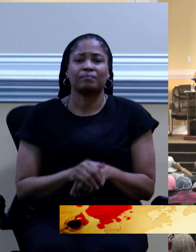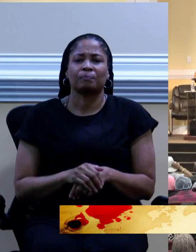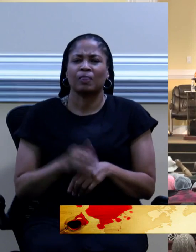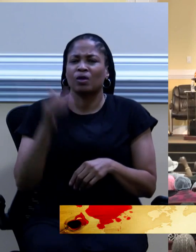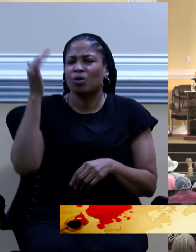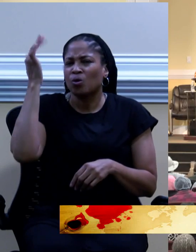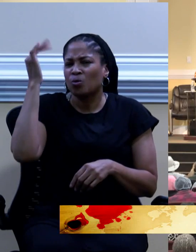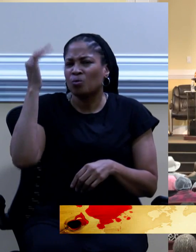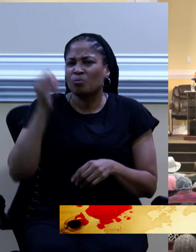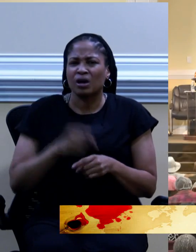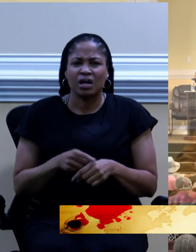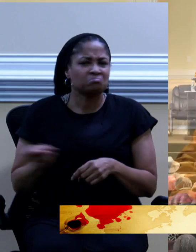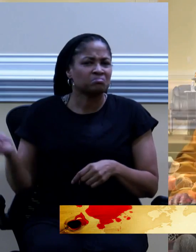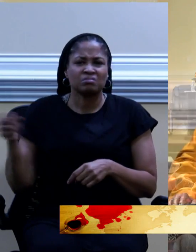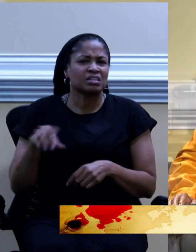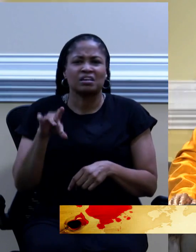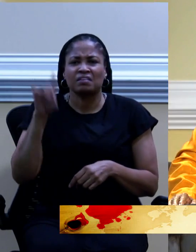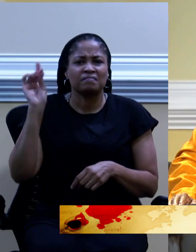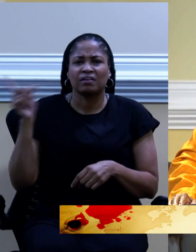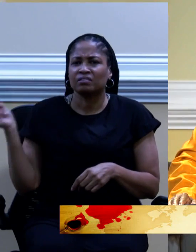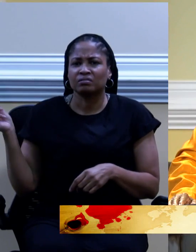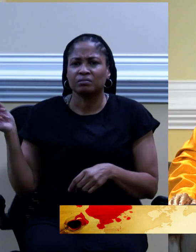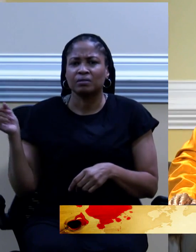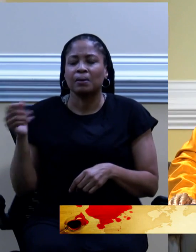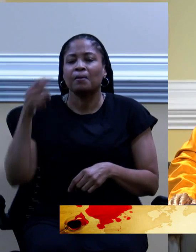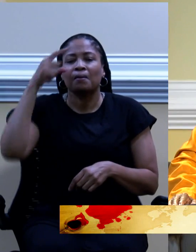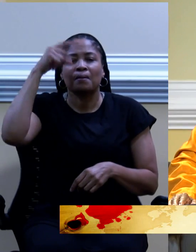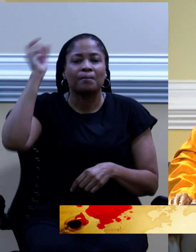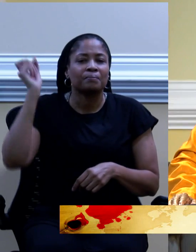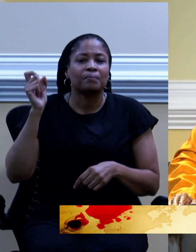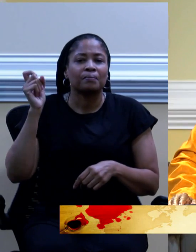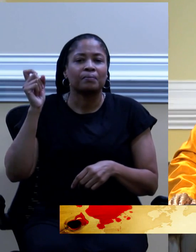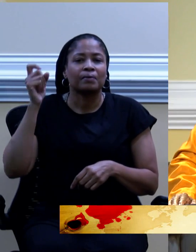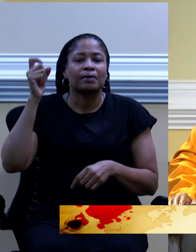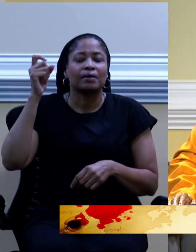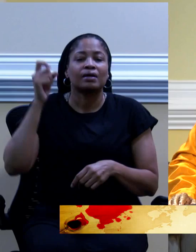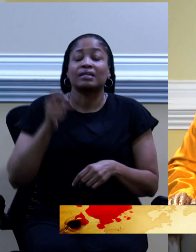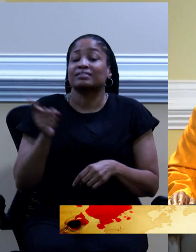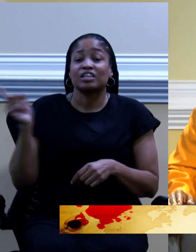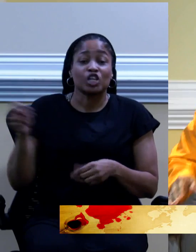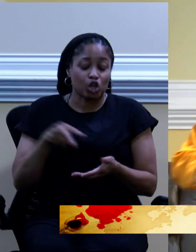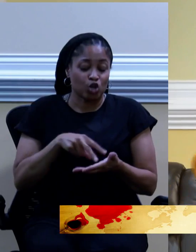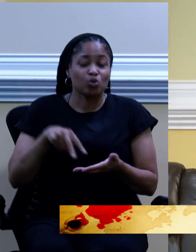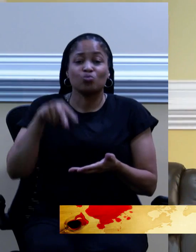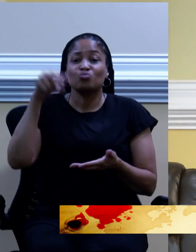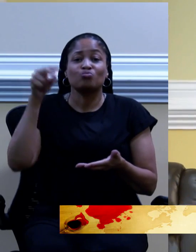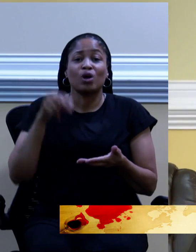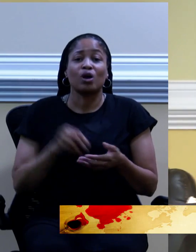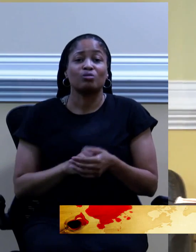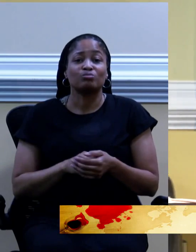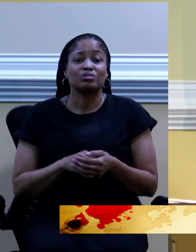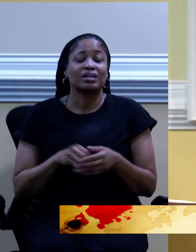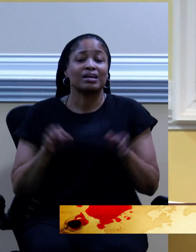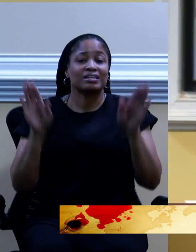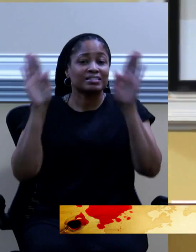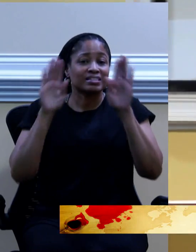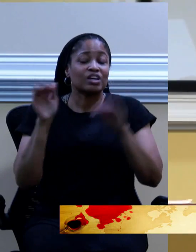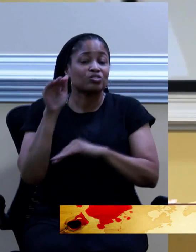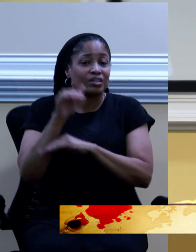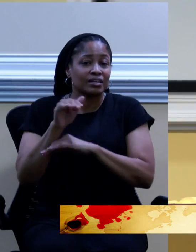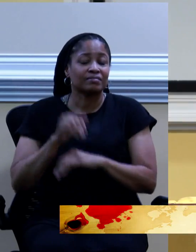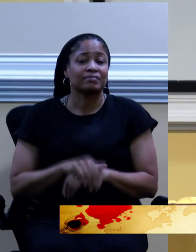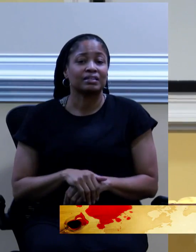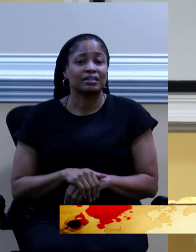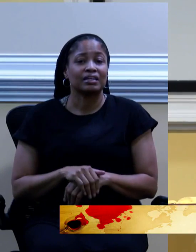him? Because he rose Saturday evening just before sundown. Yes. And when they got to the sepulcher, he was still